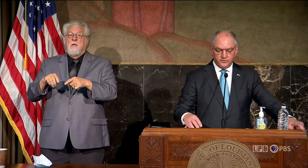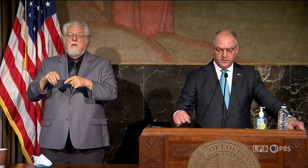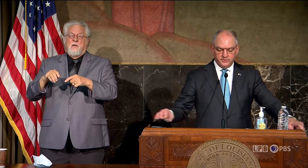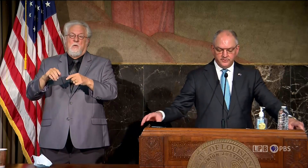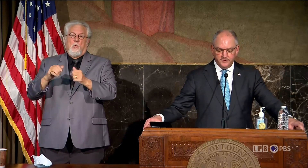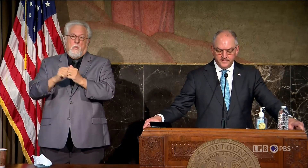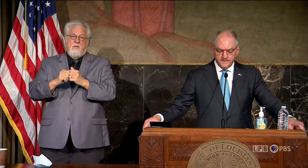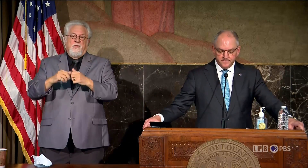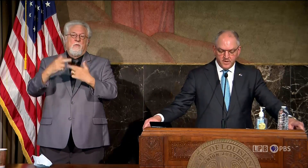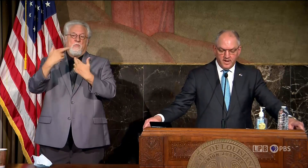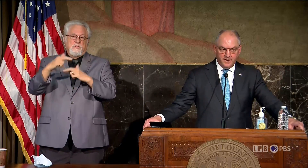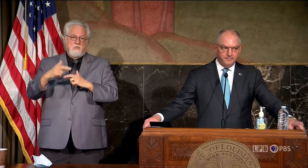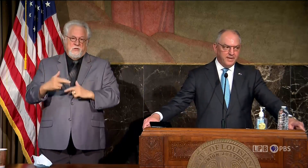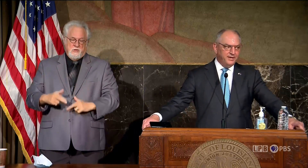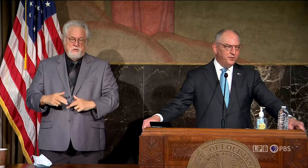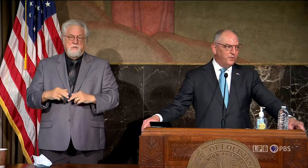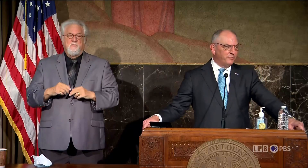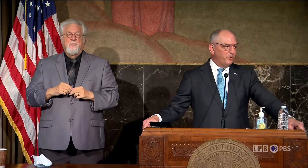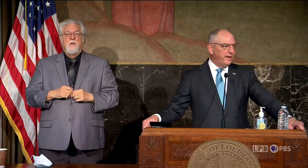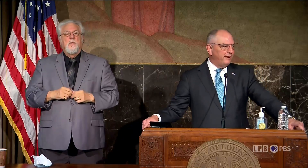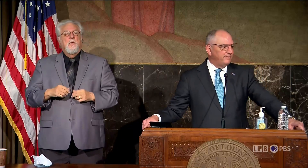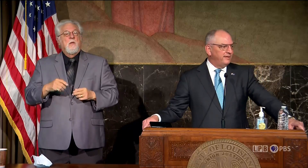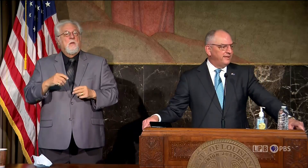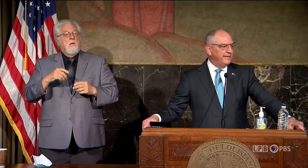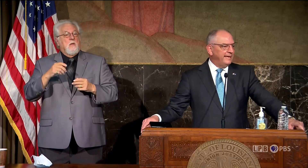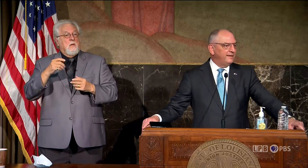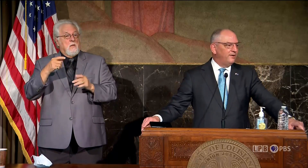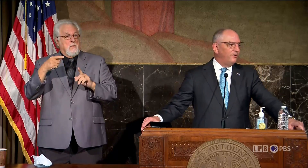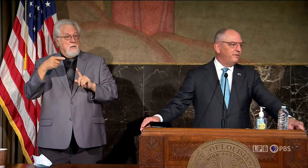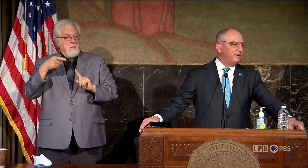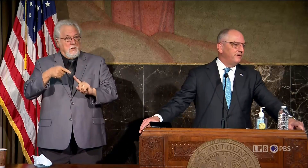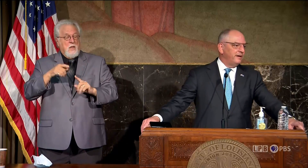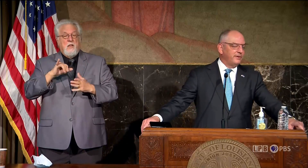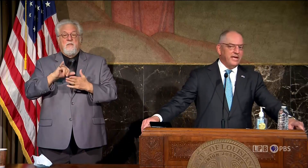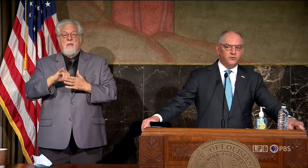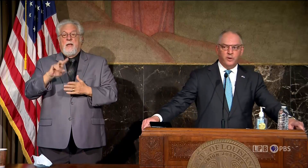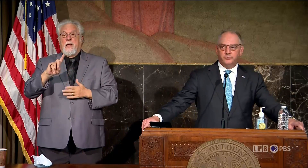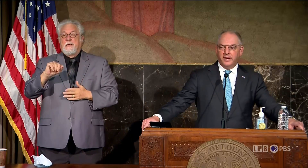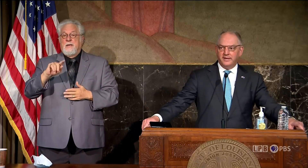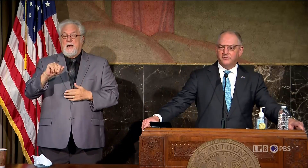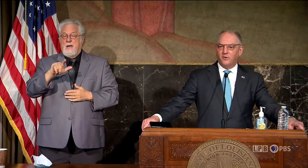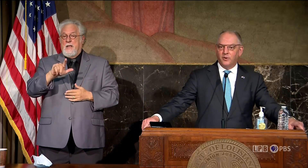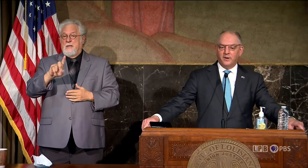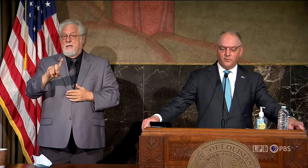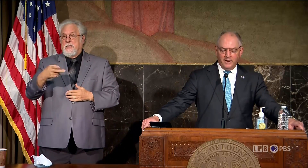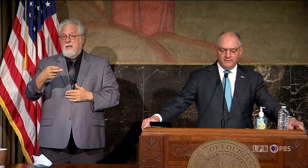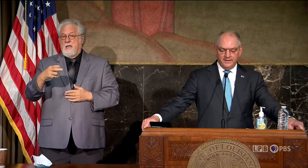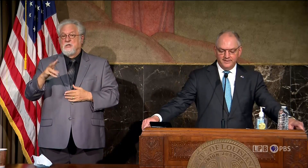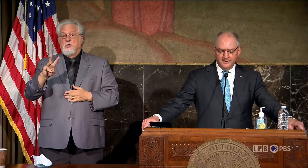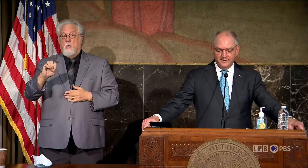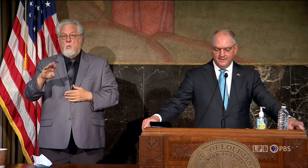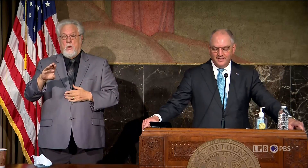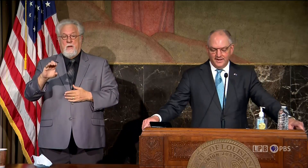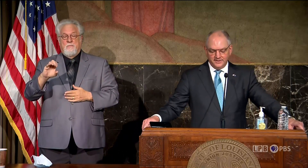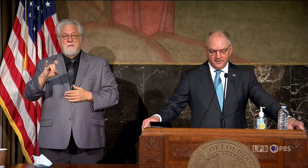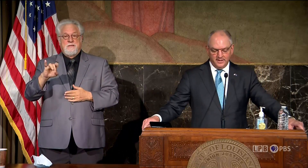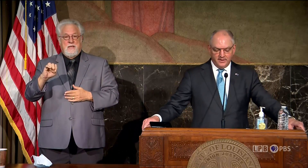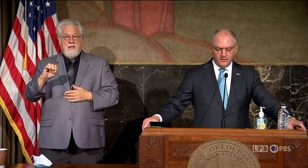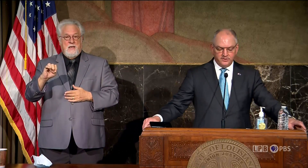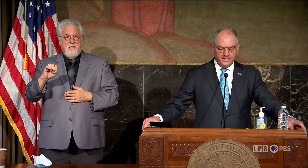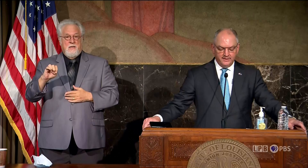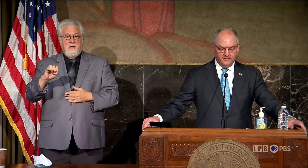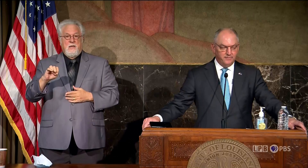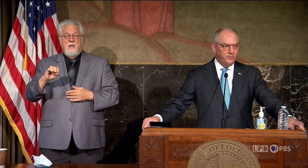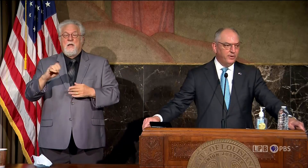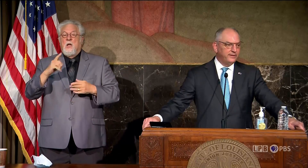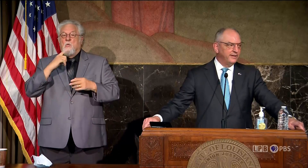of restrictions. I do want to point out that the data on the LDH website is already rounded to the